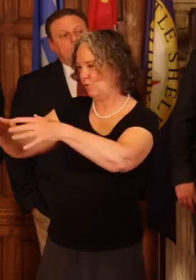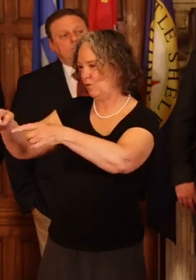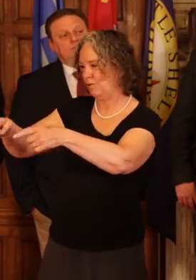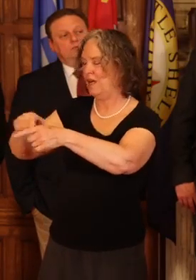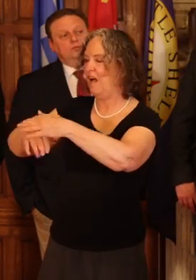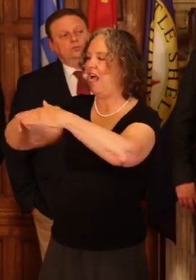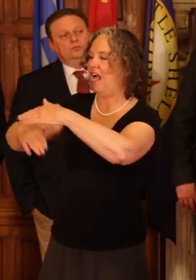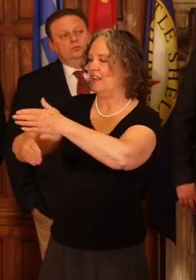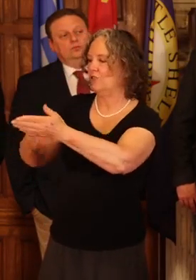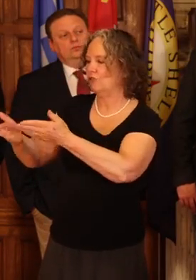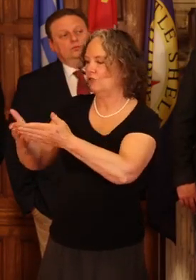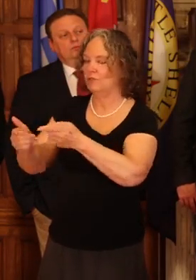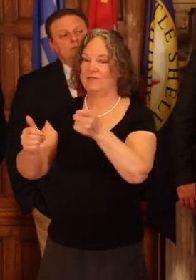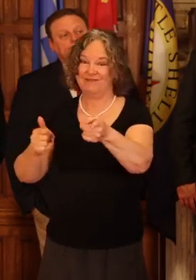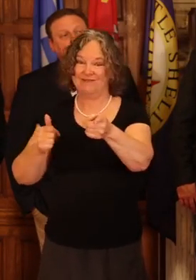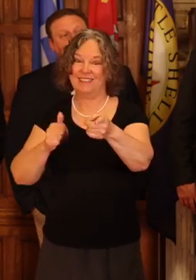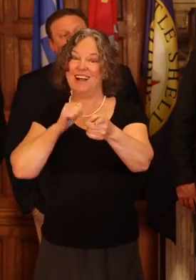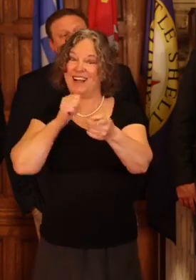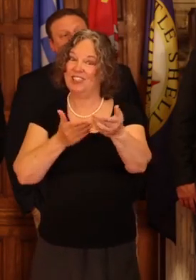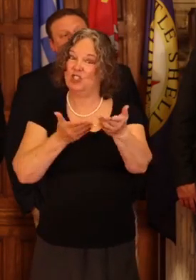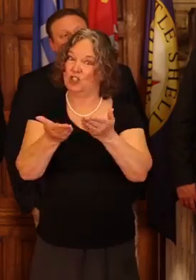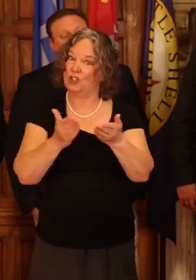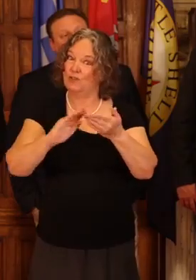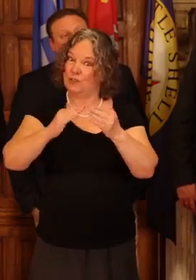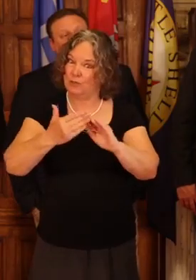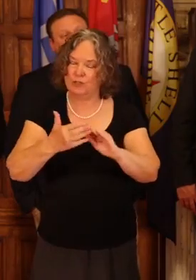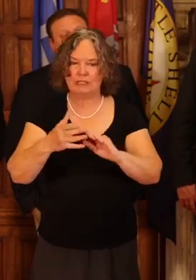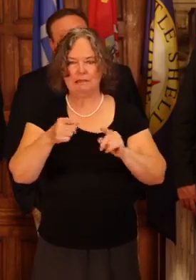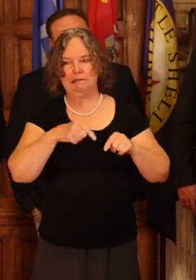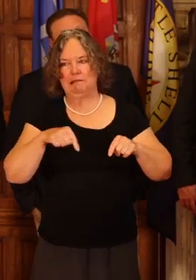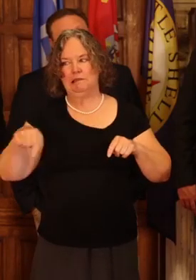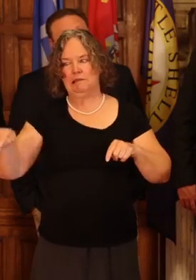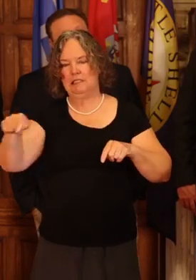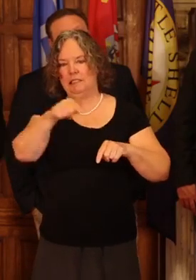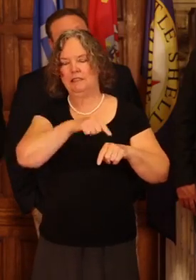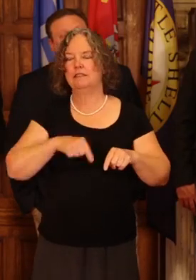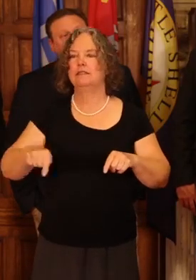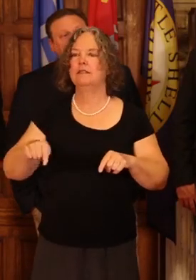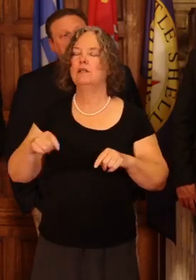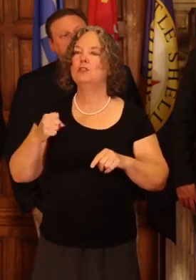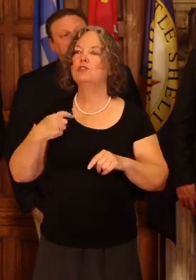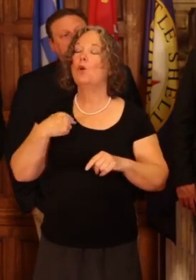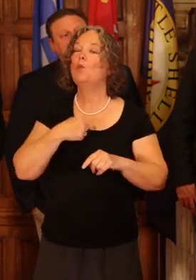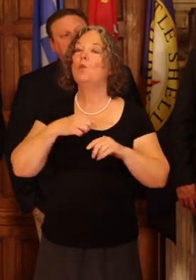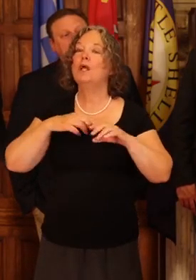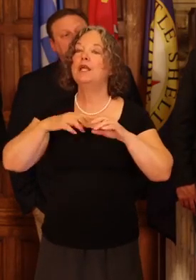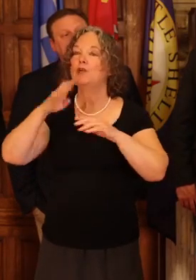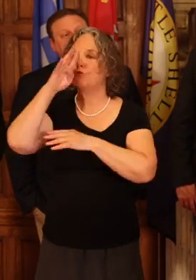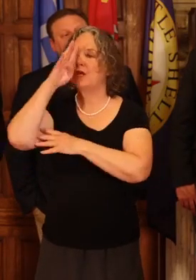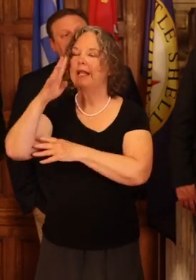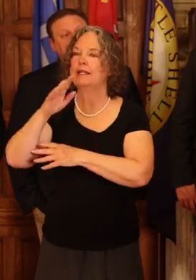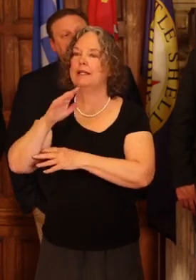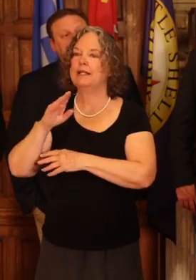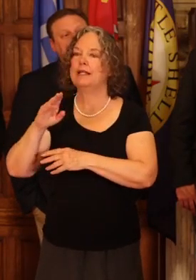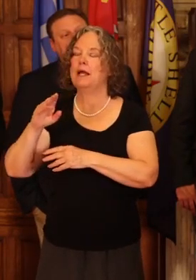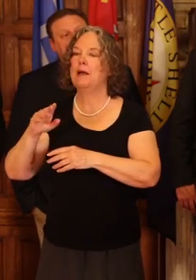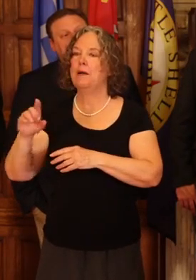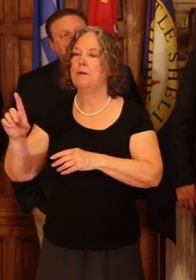unserved, and frontier communities. And what we've done is actually created a bipartisan,